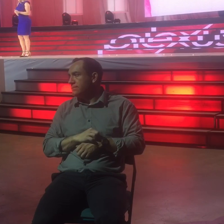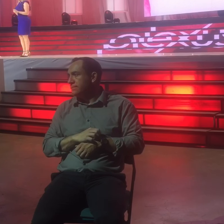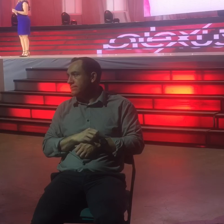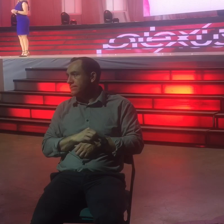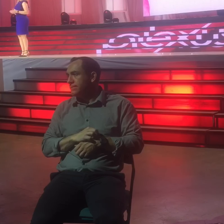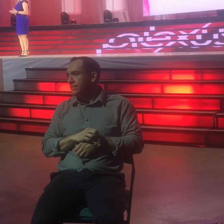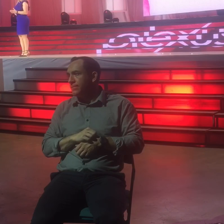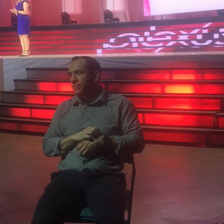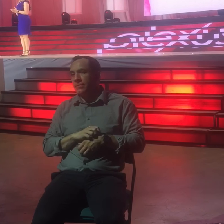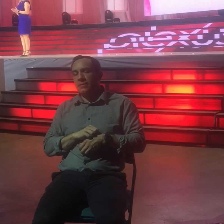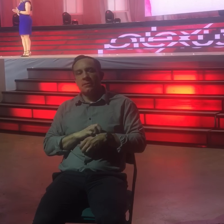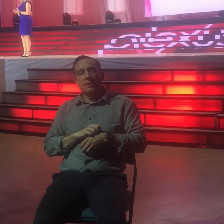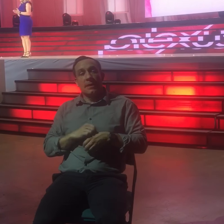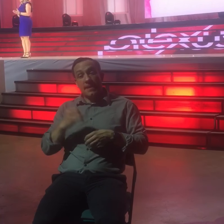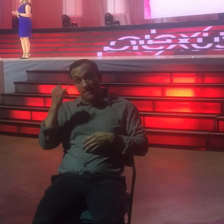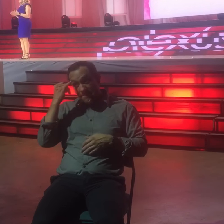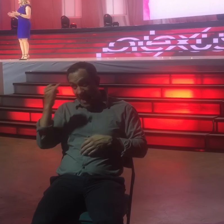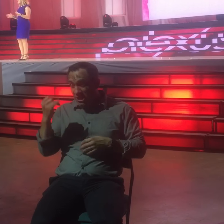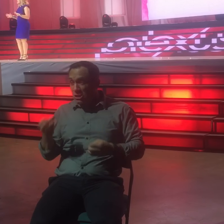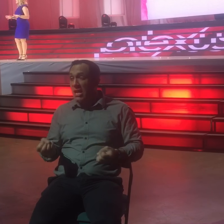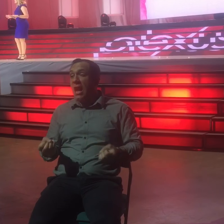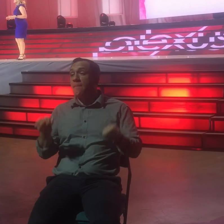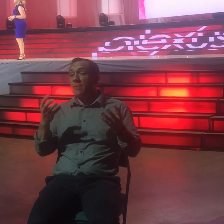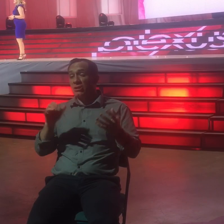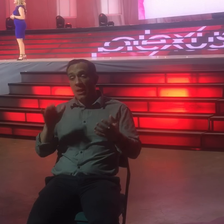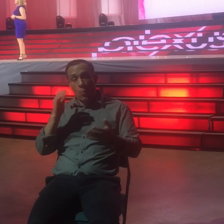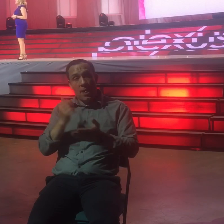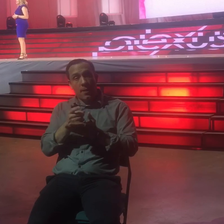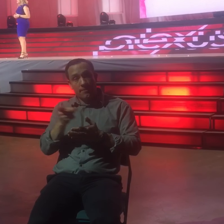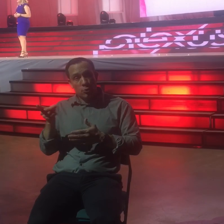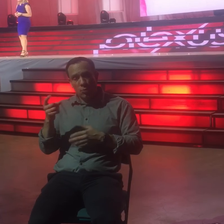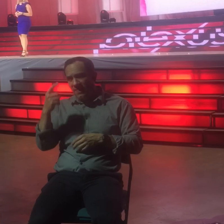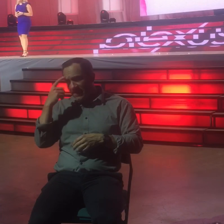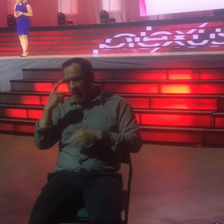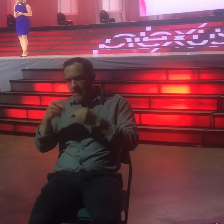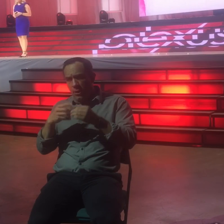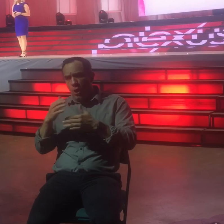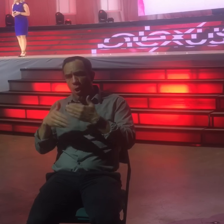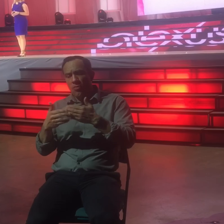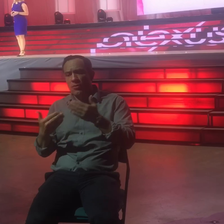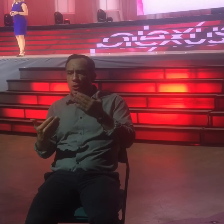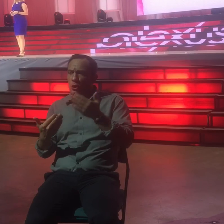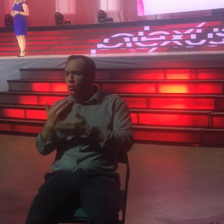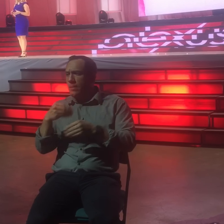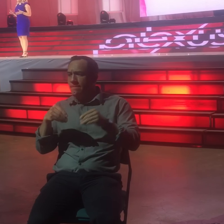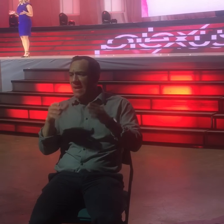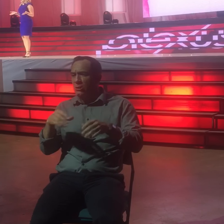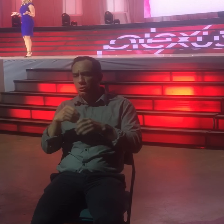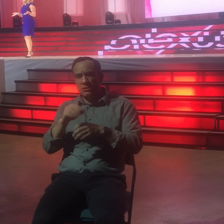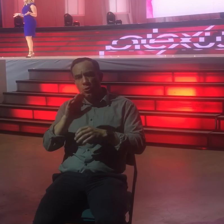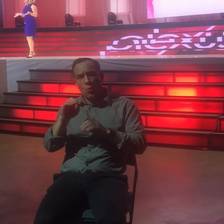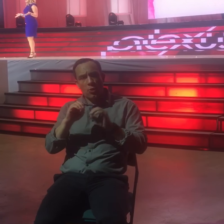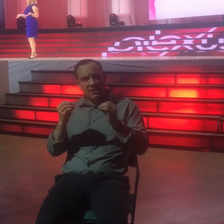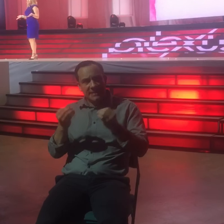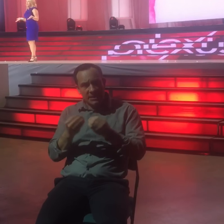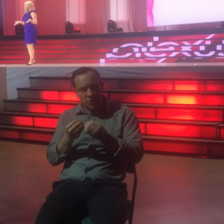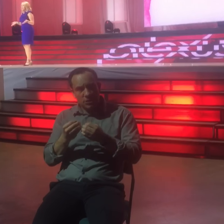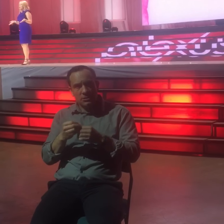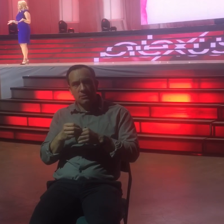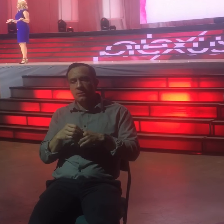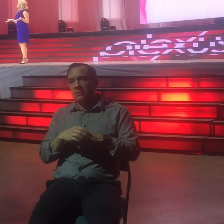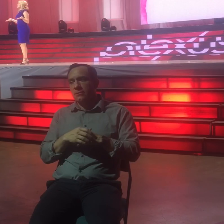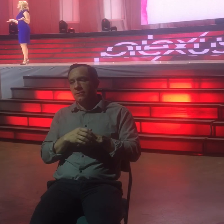Just imagine how much this is going to help you, and think about all the brand new ambassadors in your organization who enroll a brand new ambassador